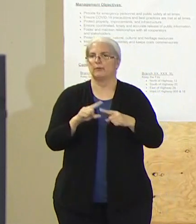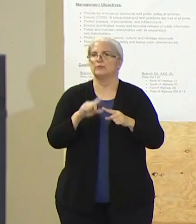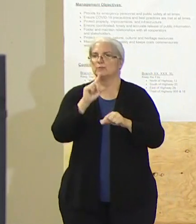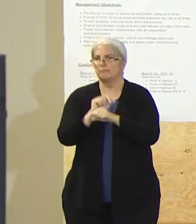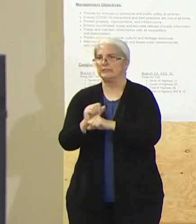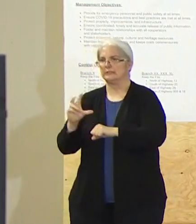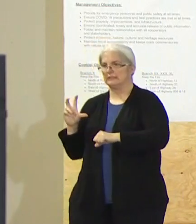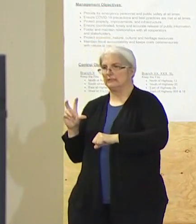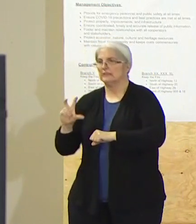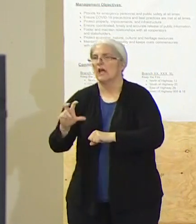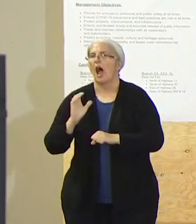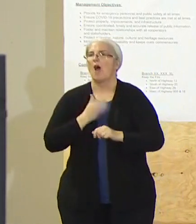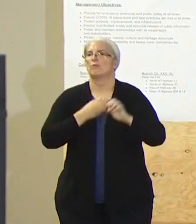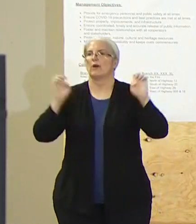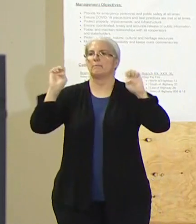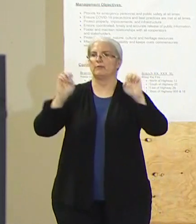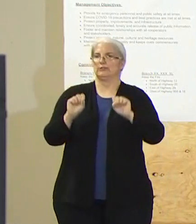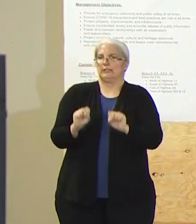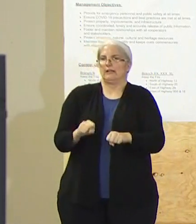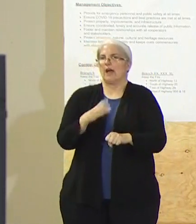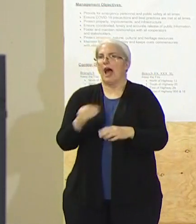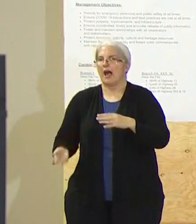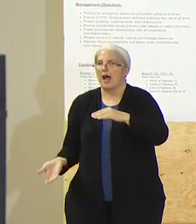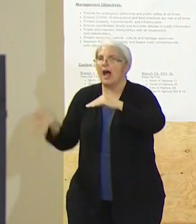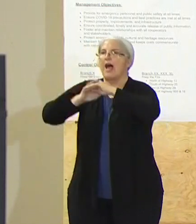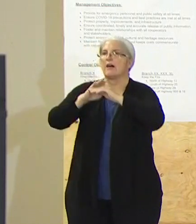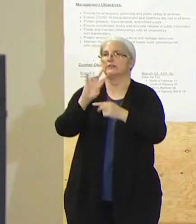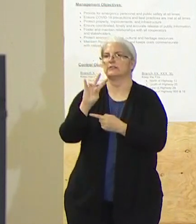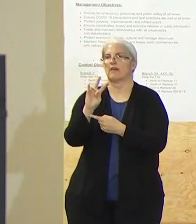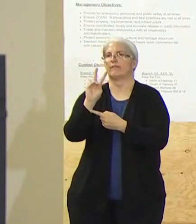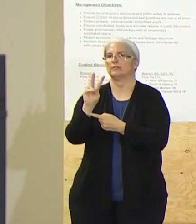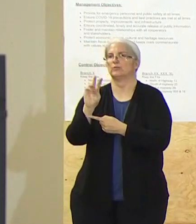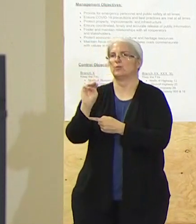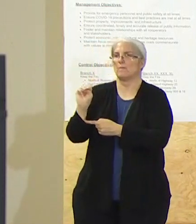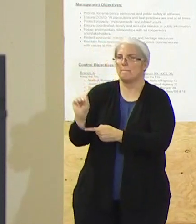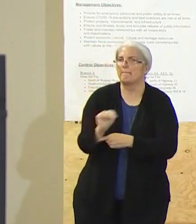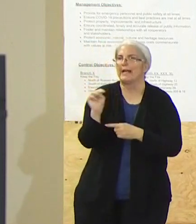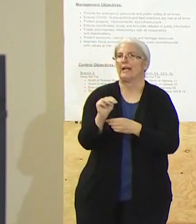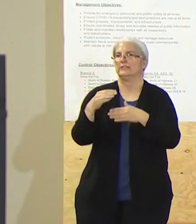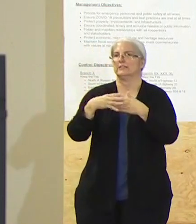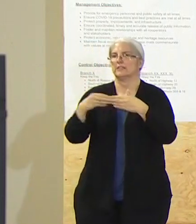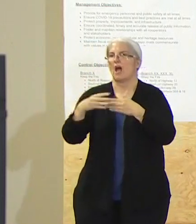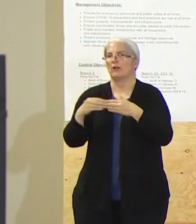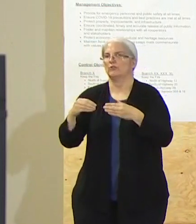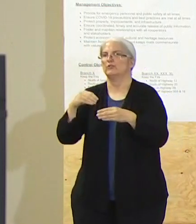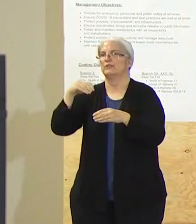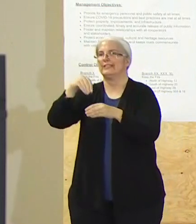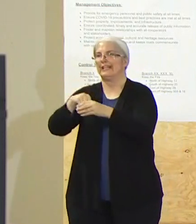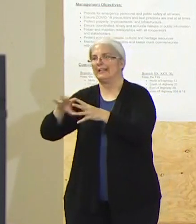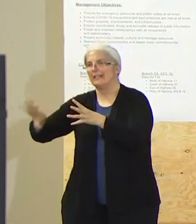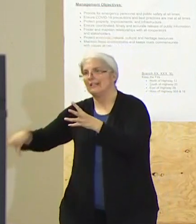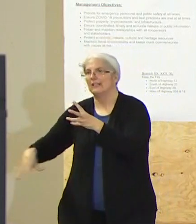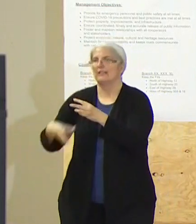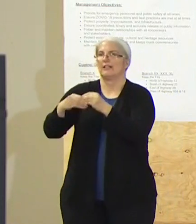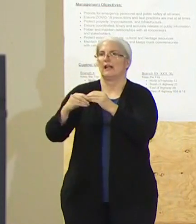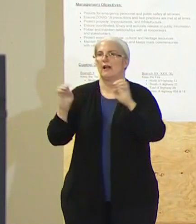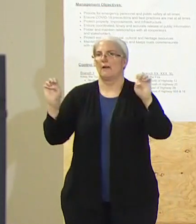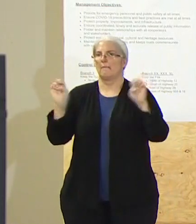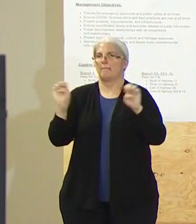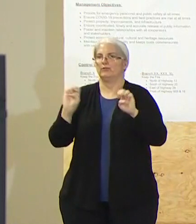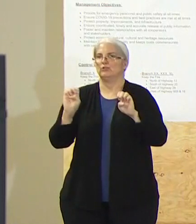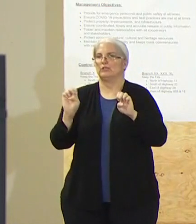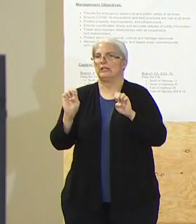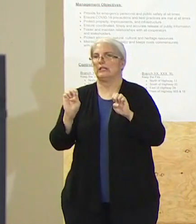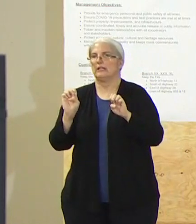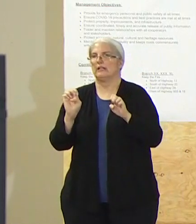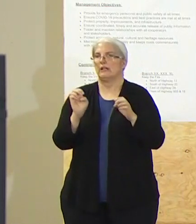$72 million and did a supplemental emergency appropriation just a few months ago that allowed